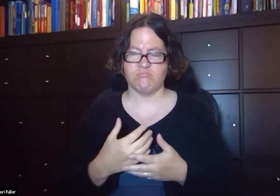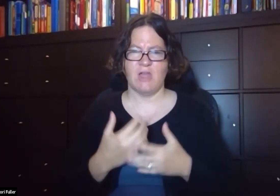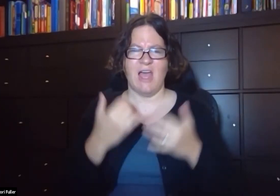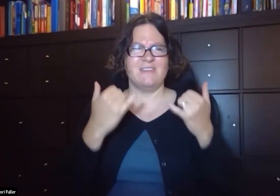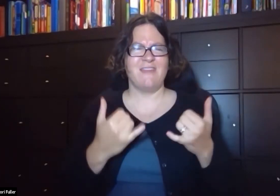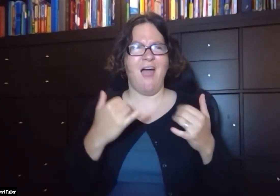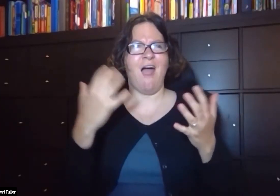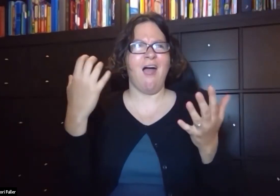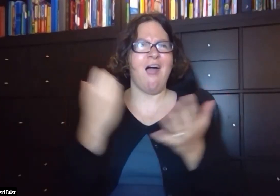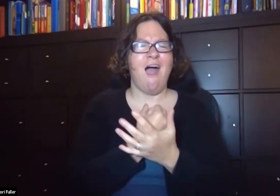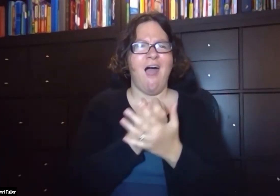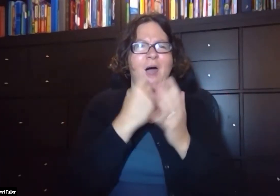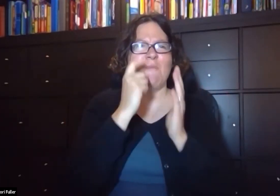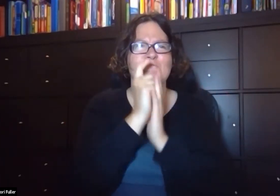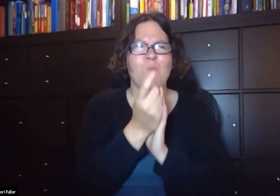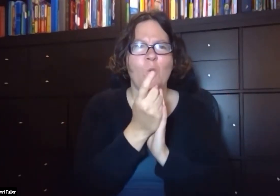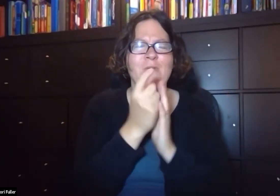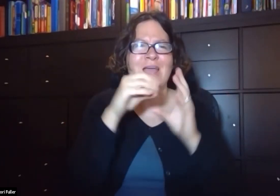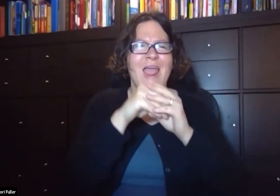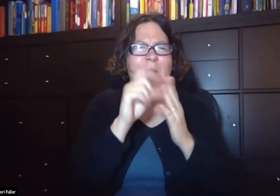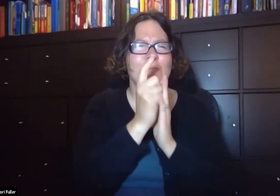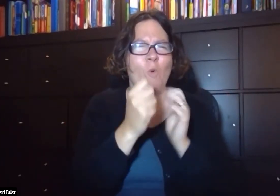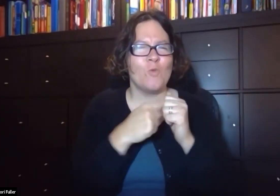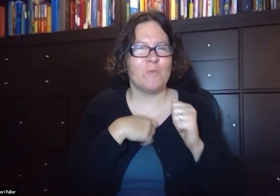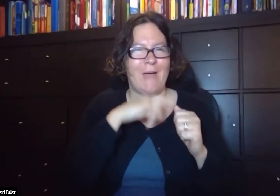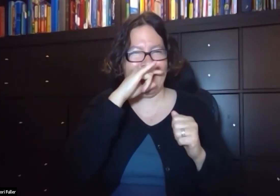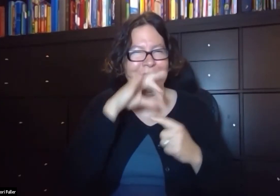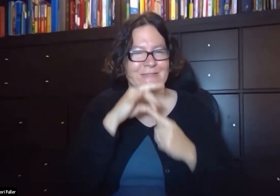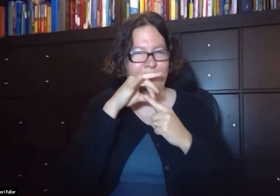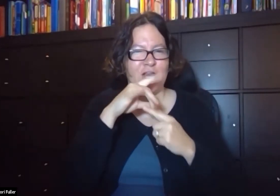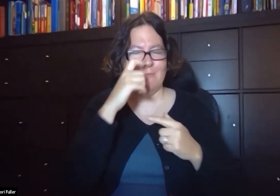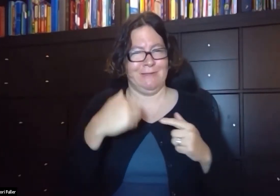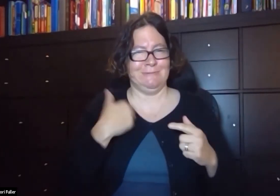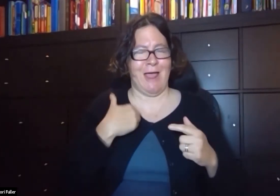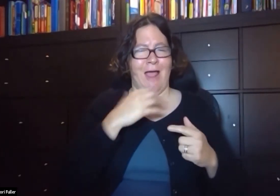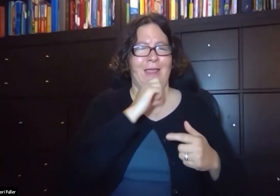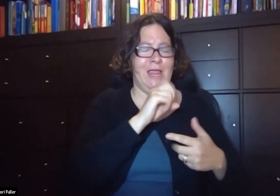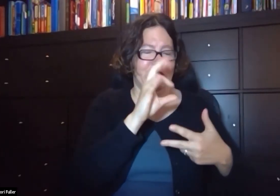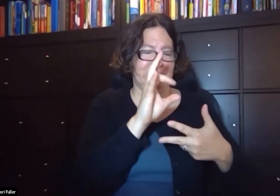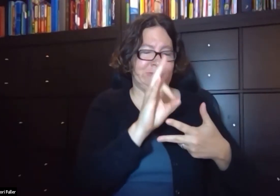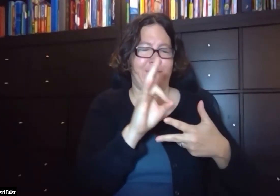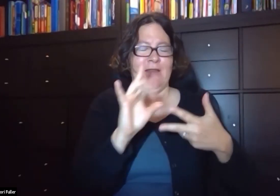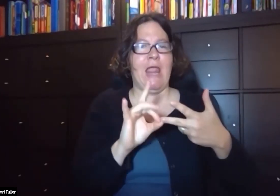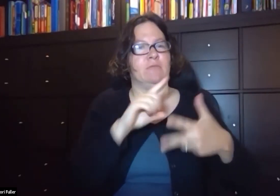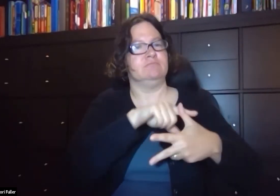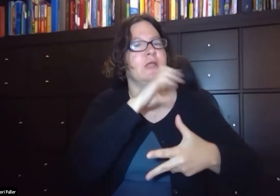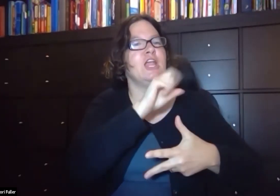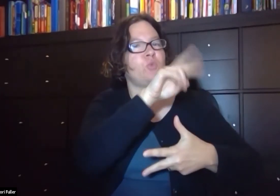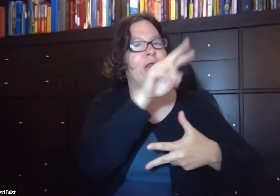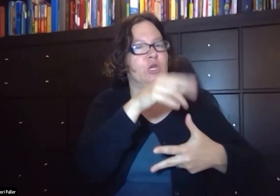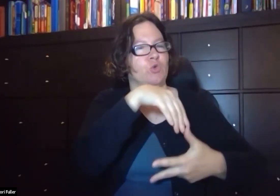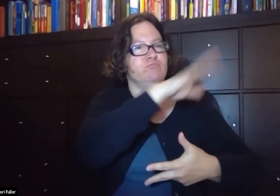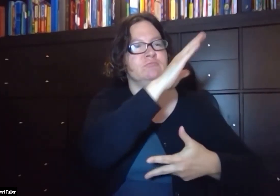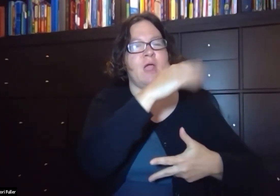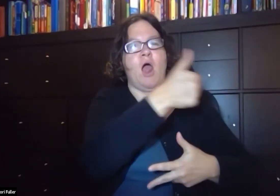the activities or the worries that did not contribute to my rest and my well-being. And I learned through this,